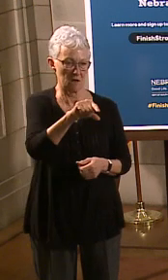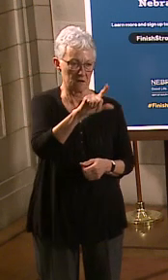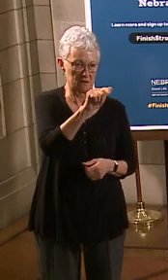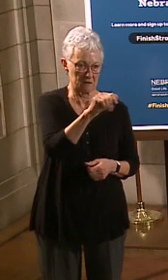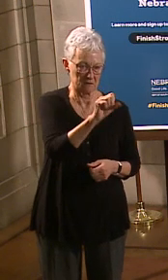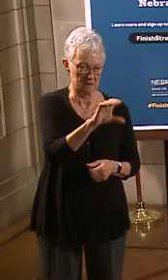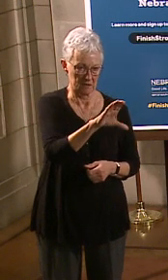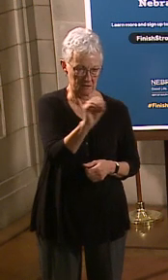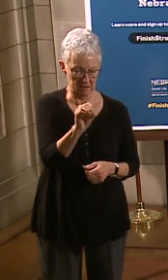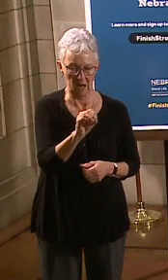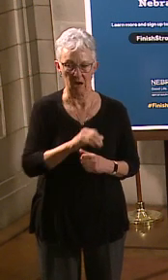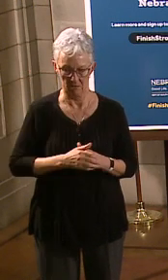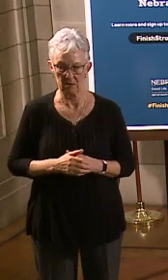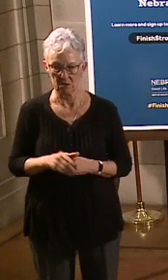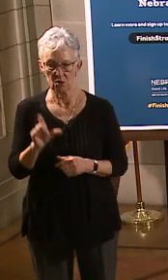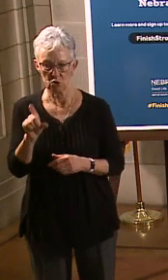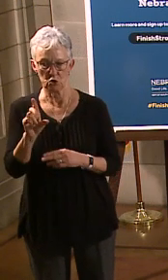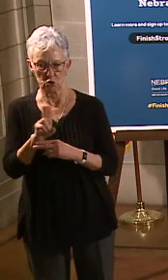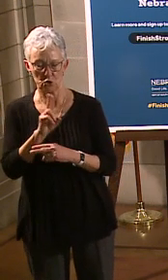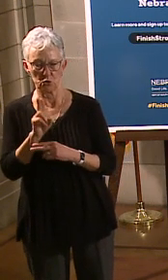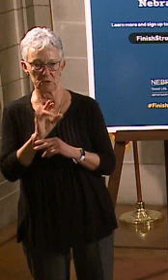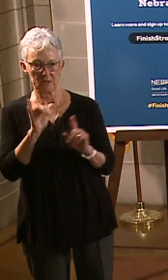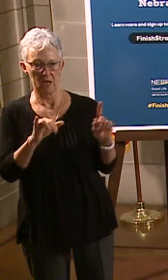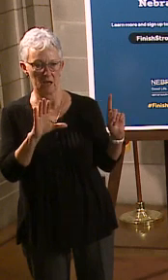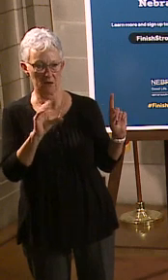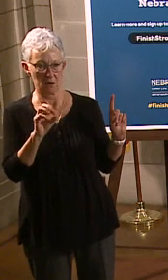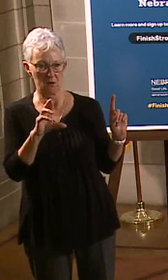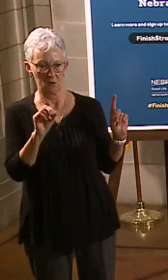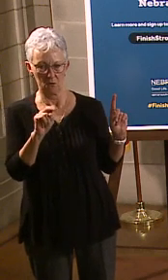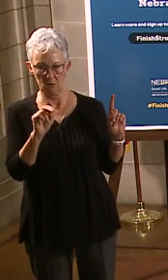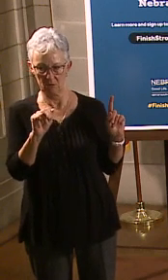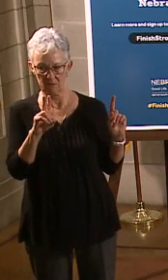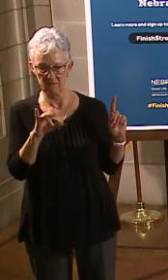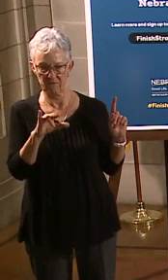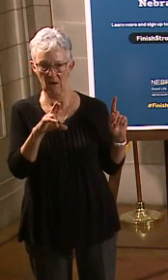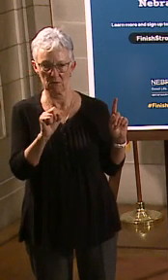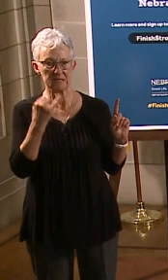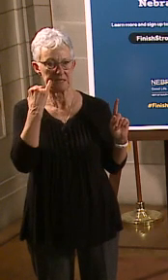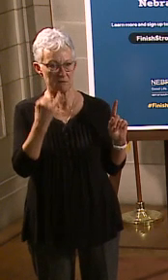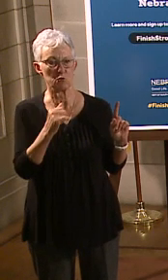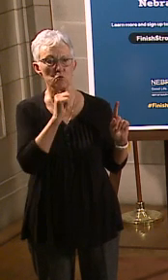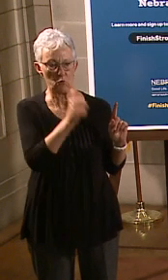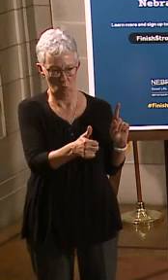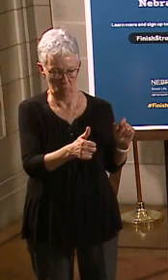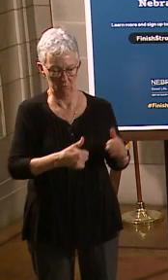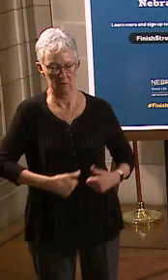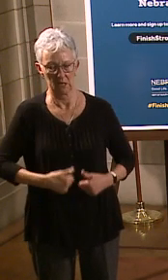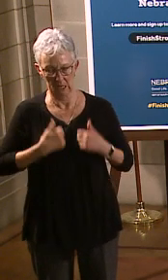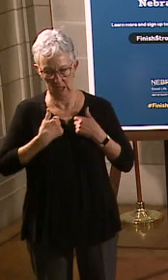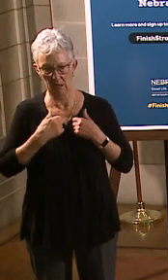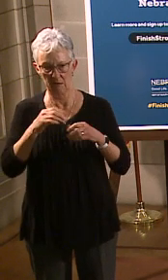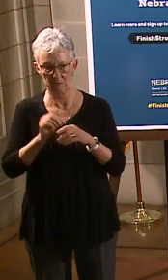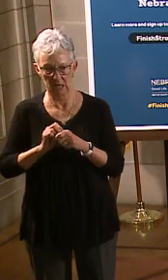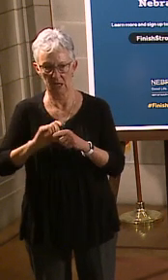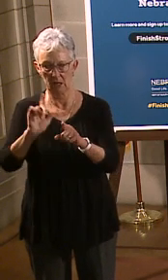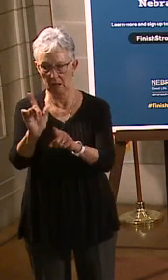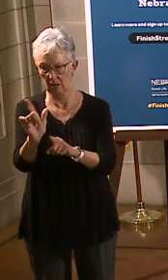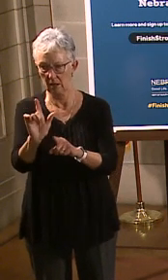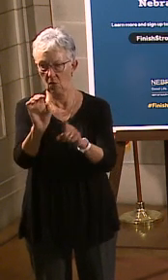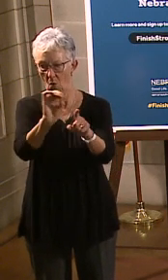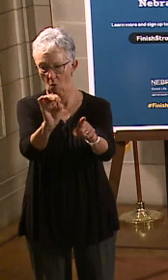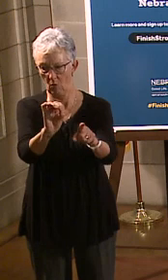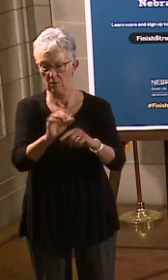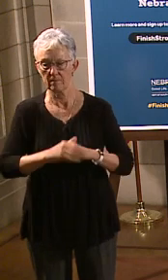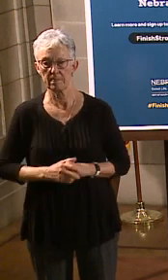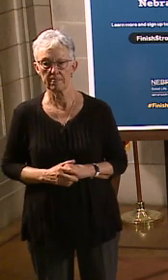Douglas counties, should use the coronavirus.nebraska.gov website for their applications. This program does provide assistance for